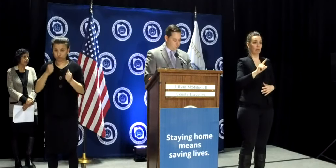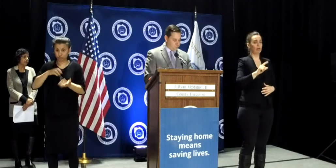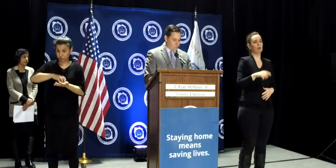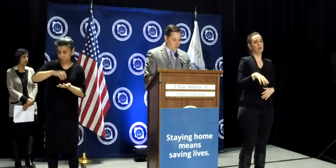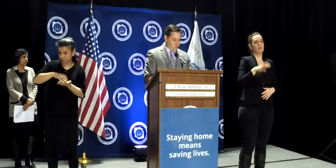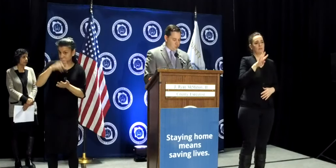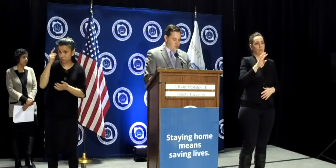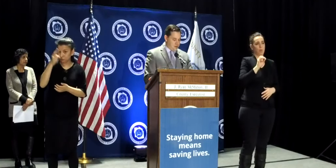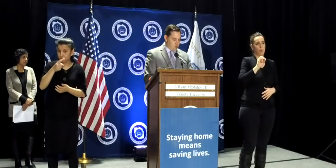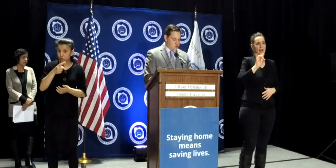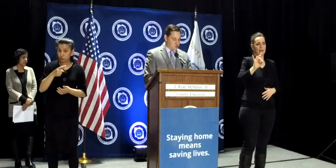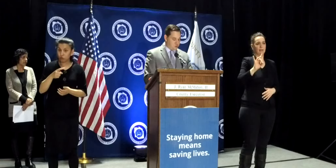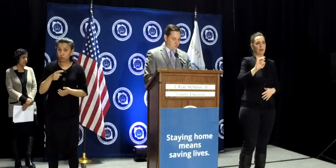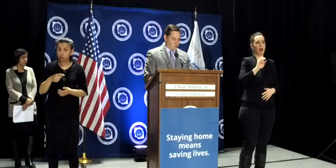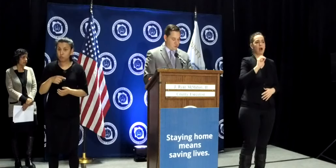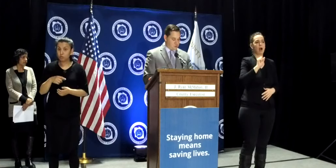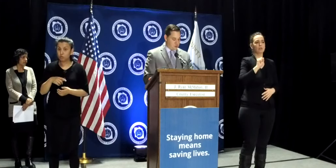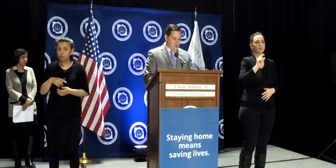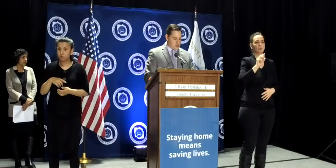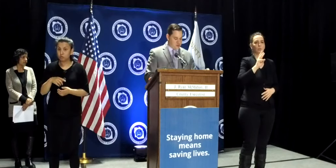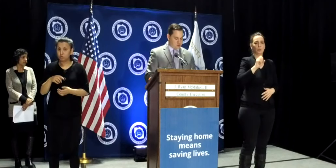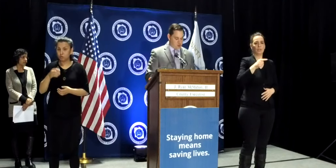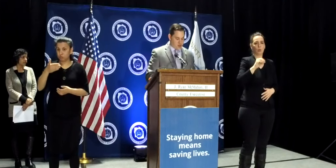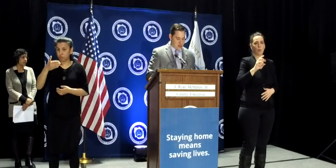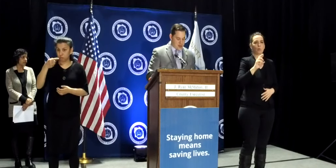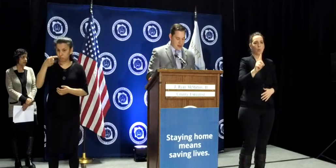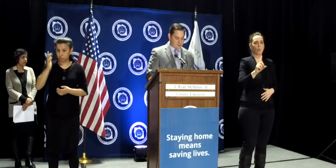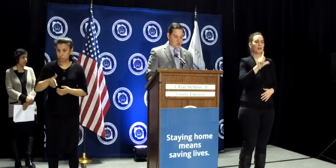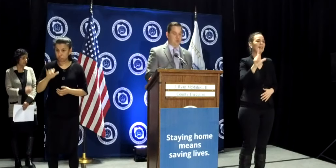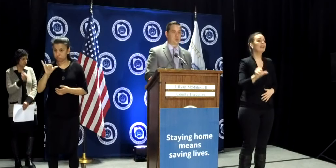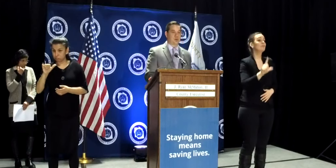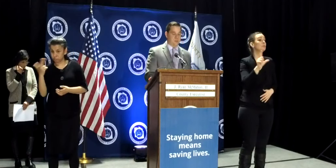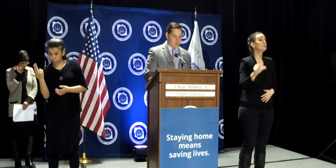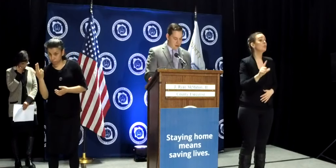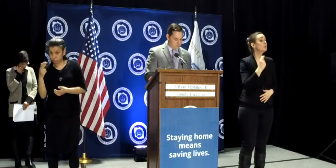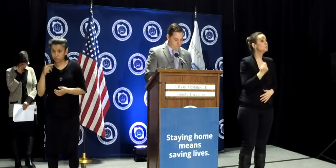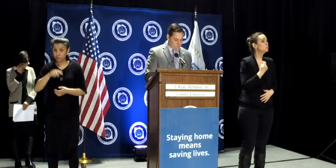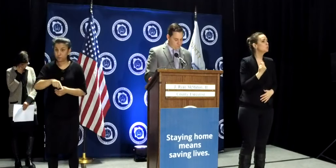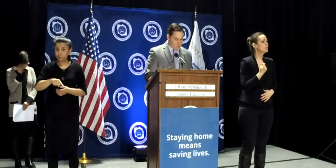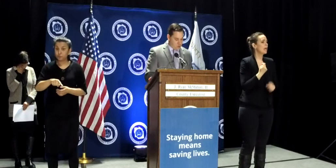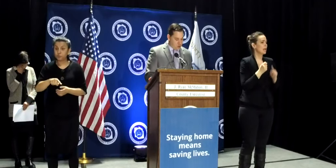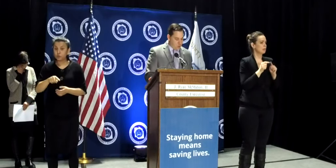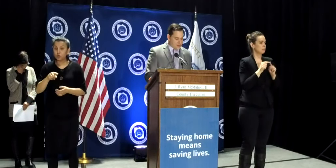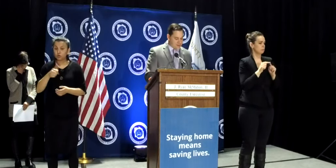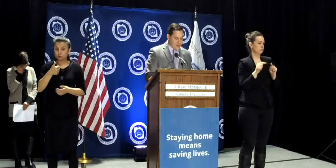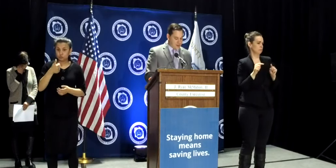Liverpool. Tuesday, March 31st, 6:30 a.m. to 2:30 p.m.